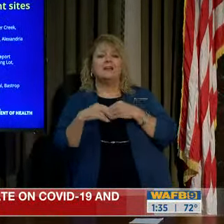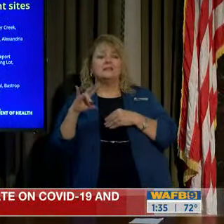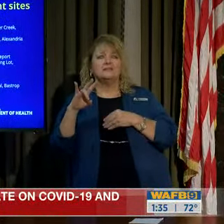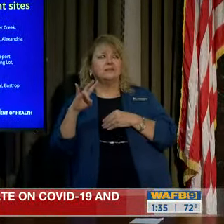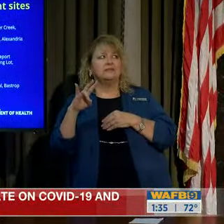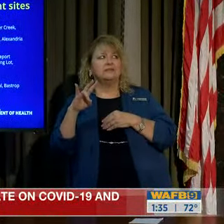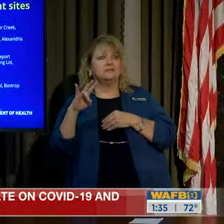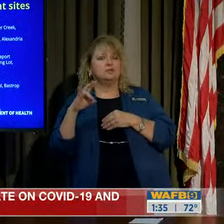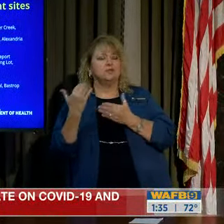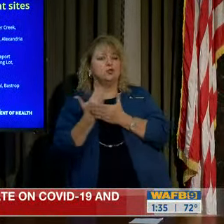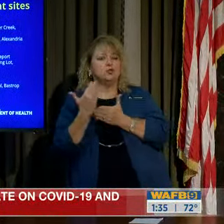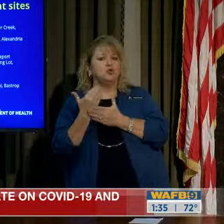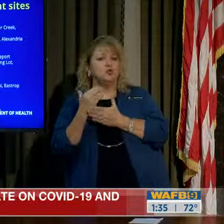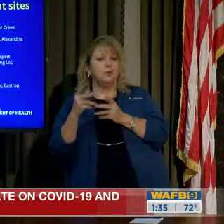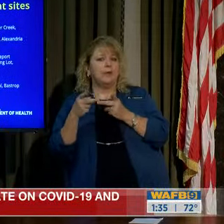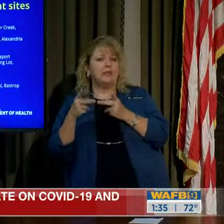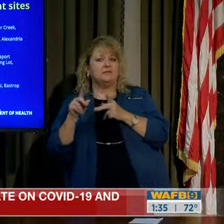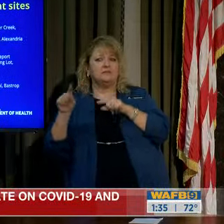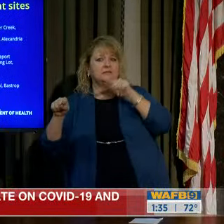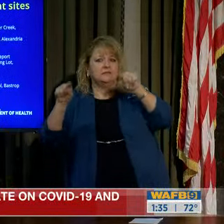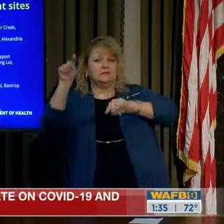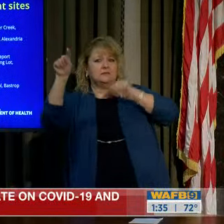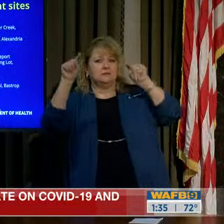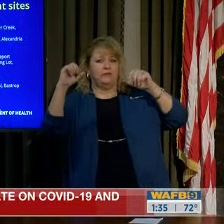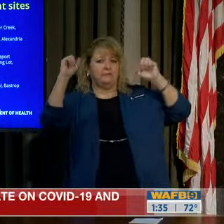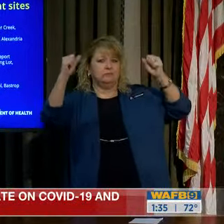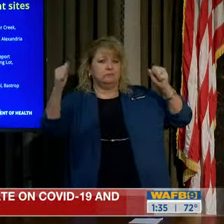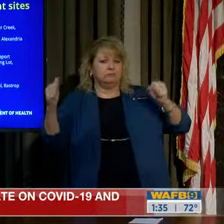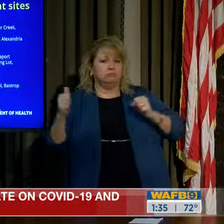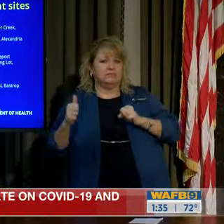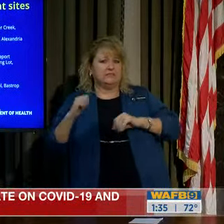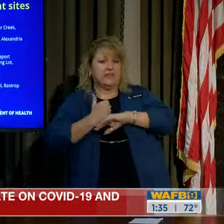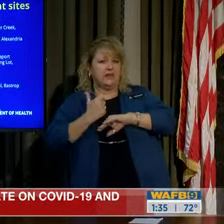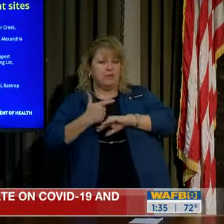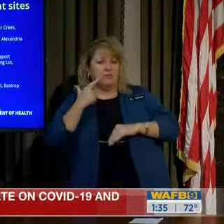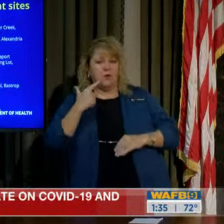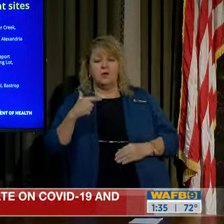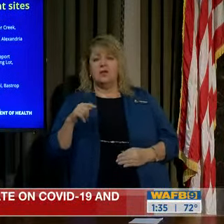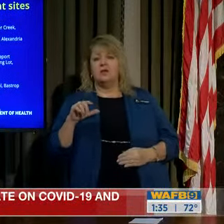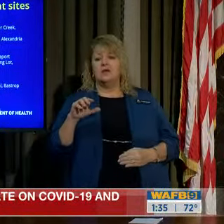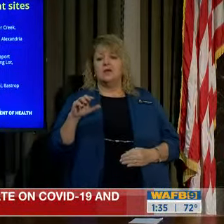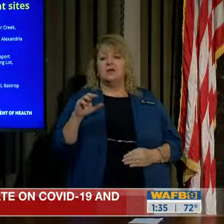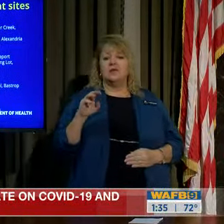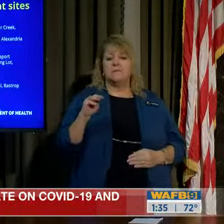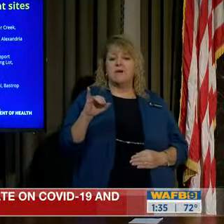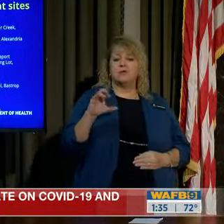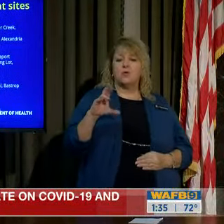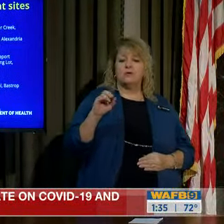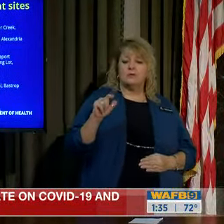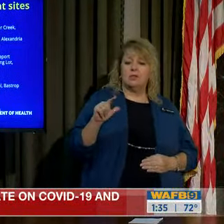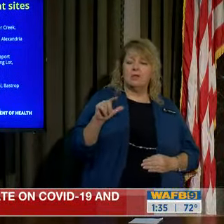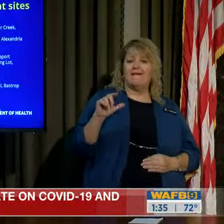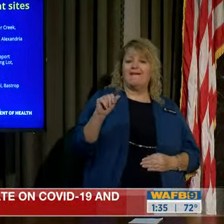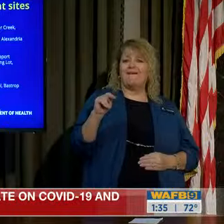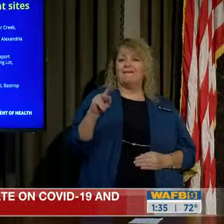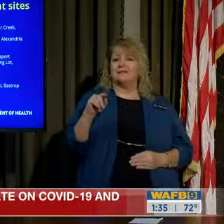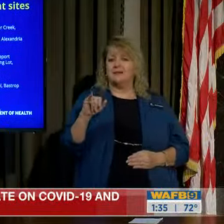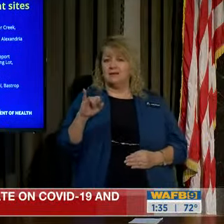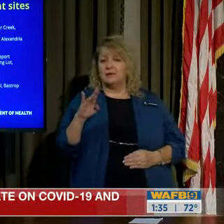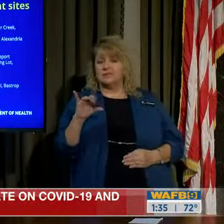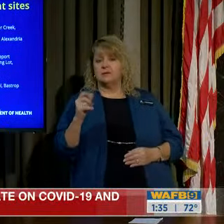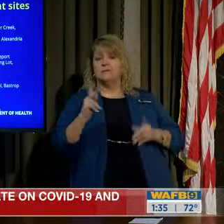weeks. We'll be adding a couple more in the coming weeks as well. And monoclonal antibodies, again, are a treatment for people who